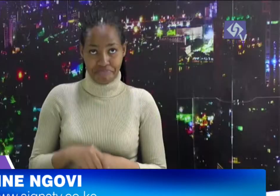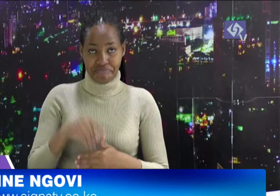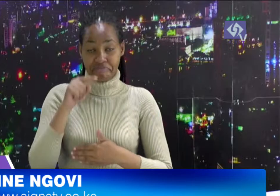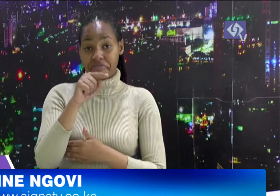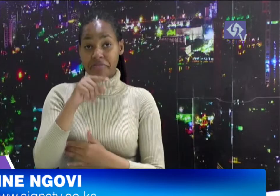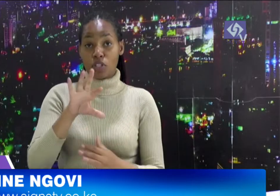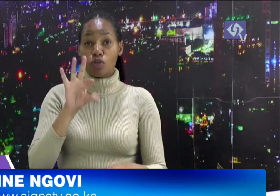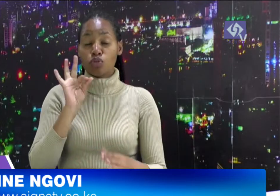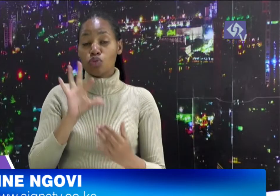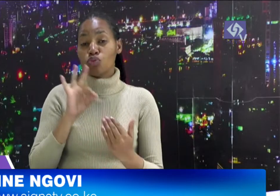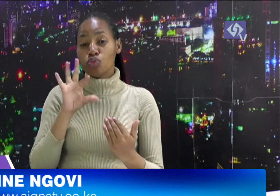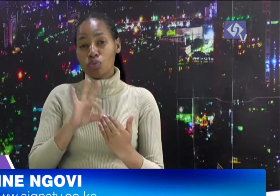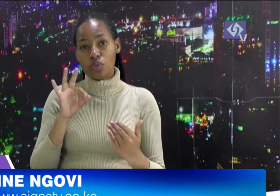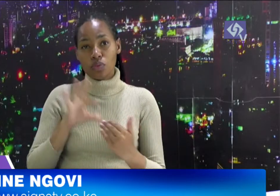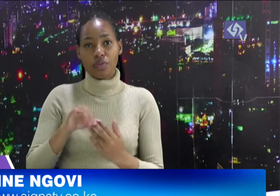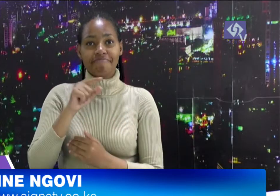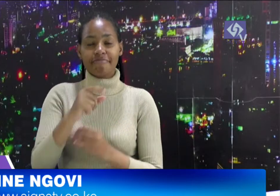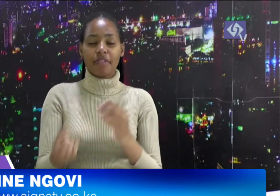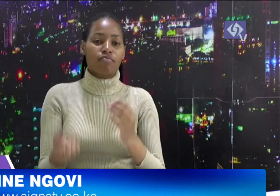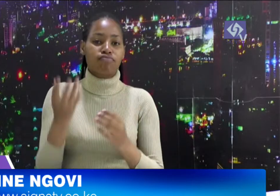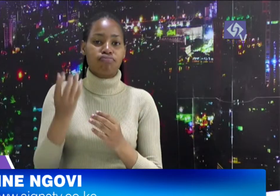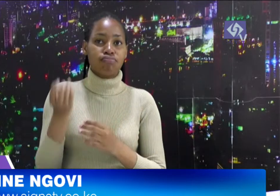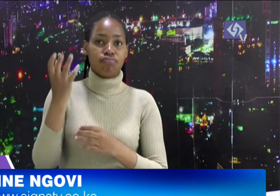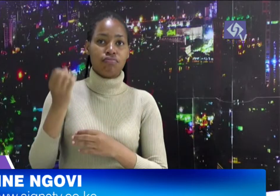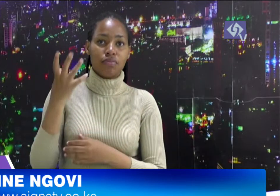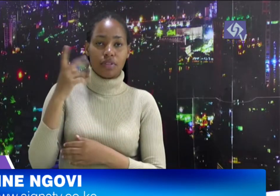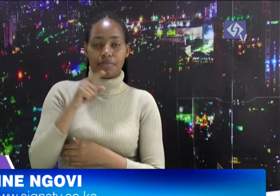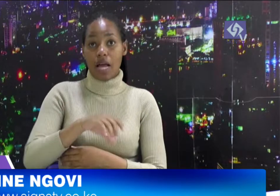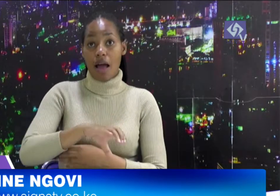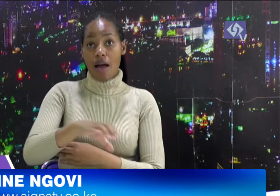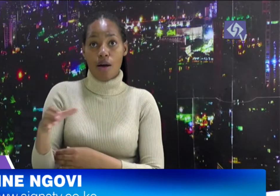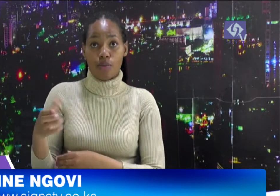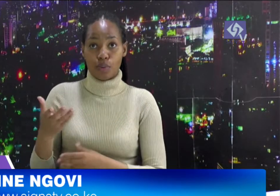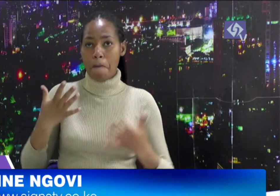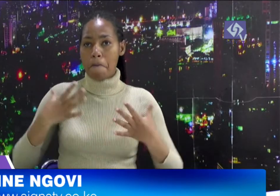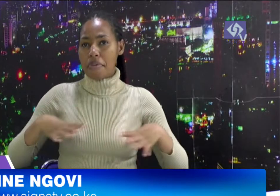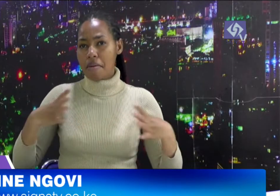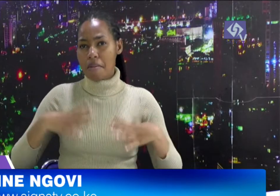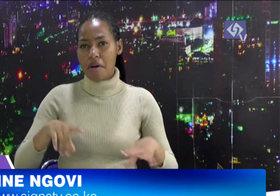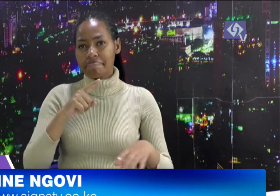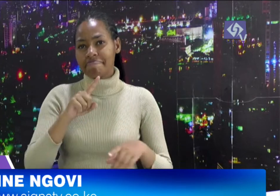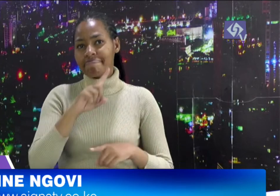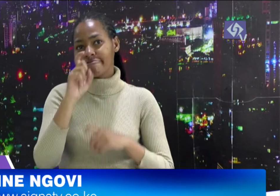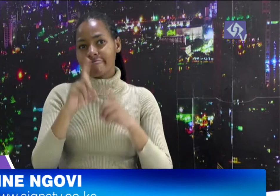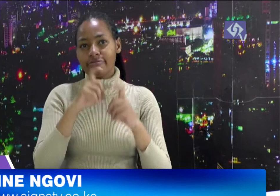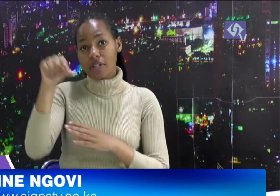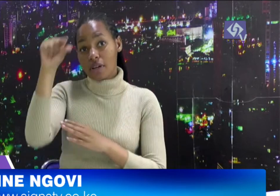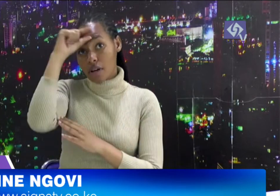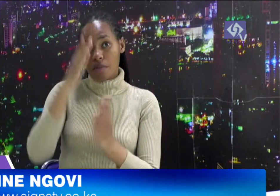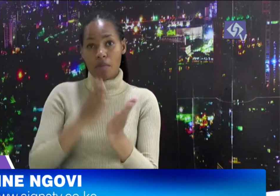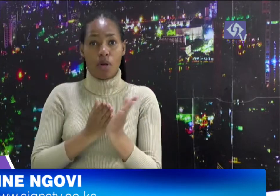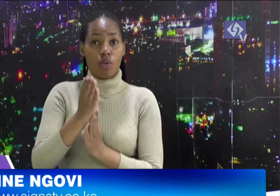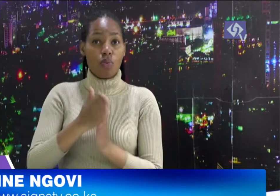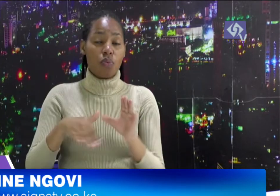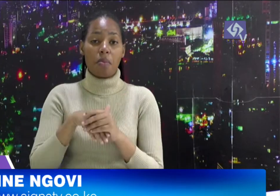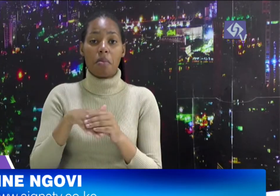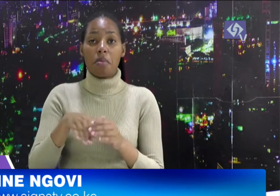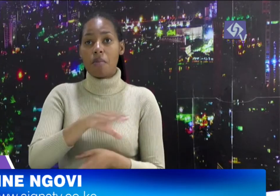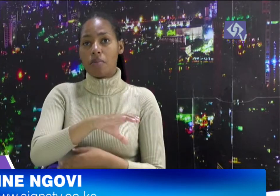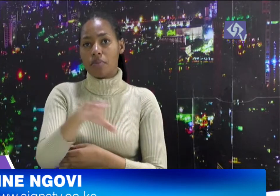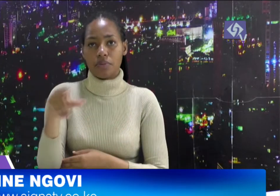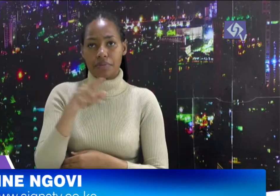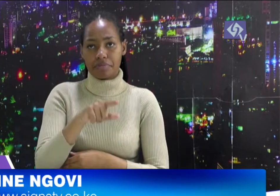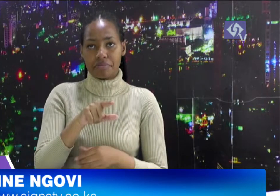On to our next news item. A section of Baringo County residents are set to petition the government through a member of